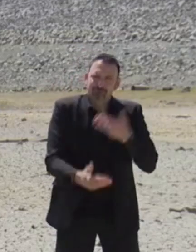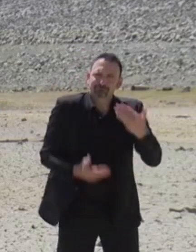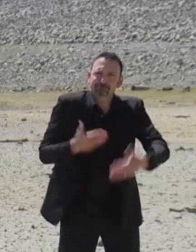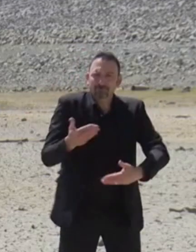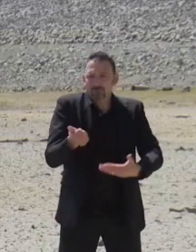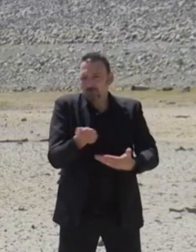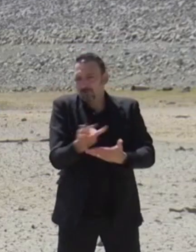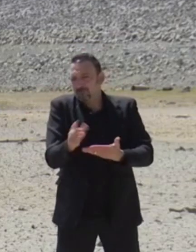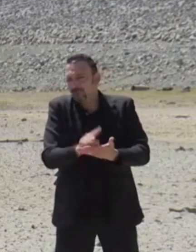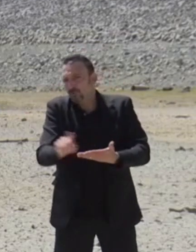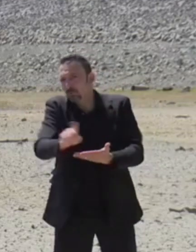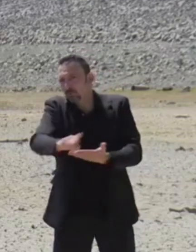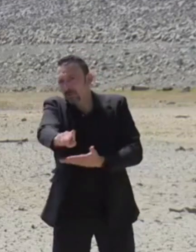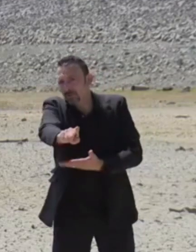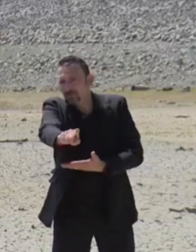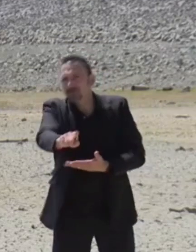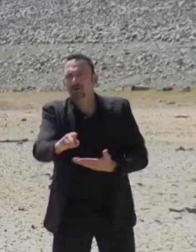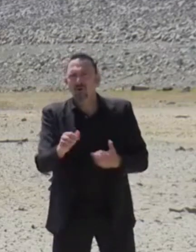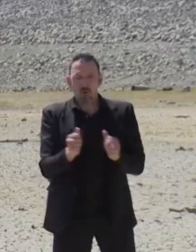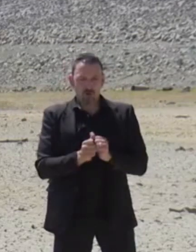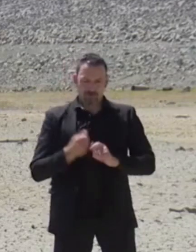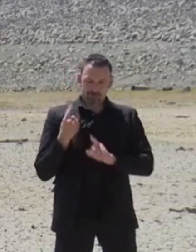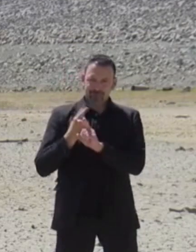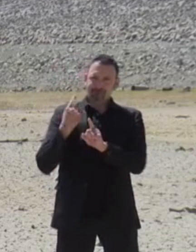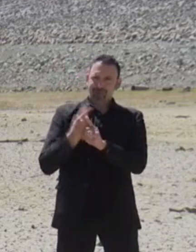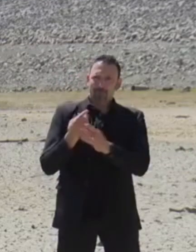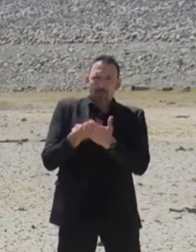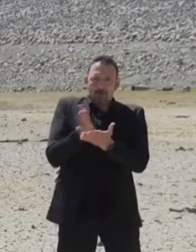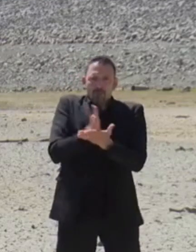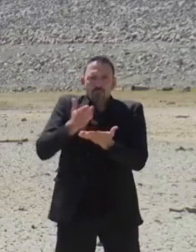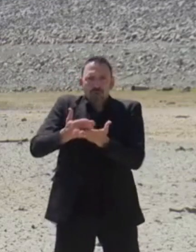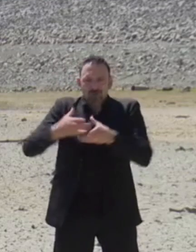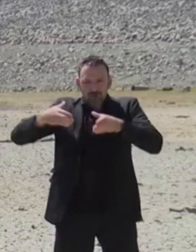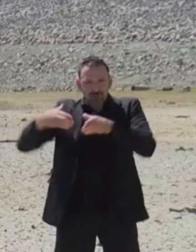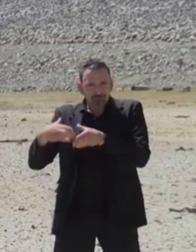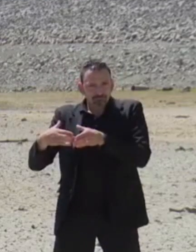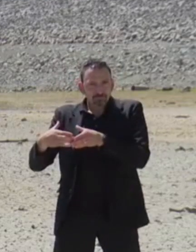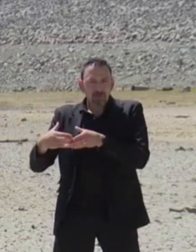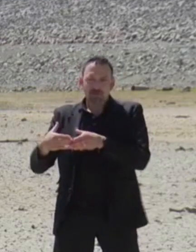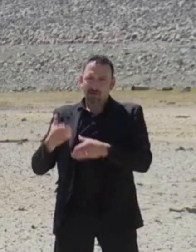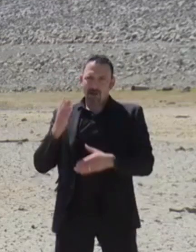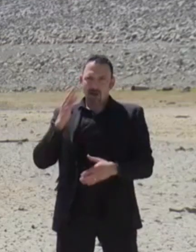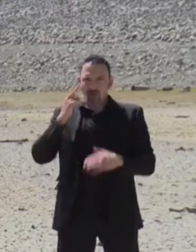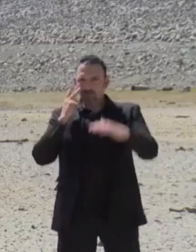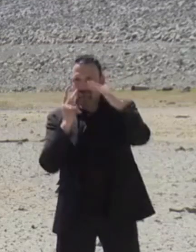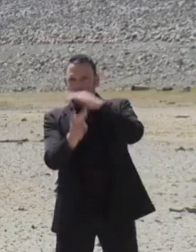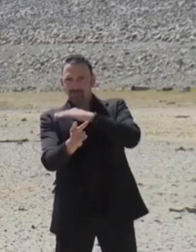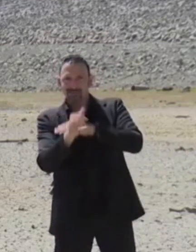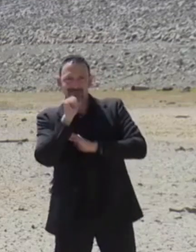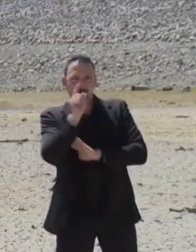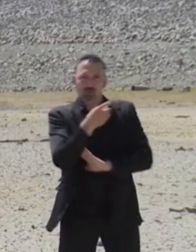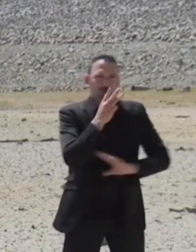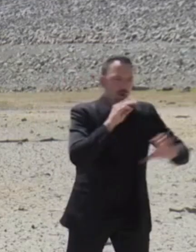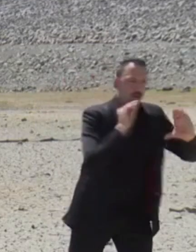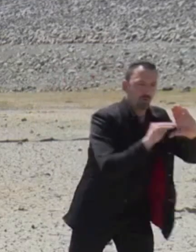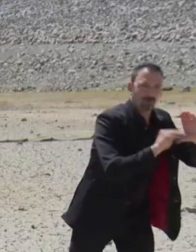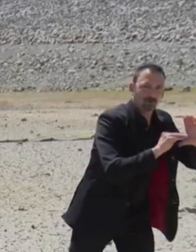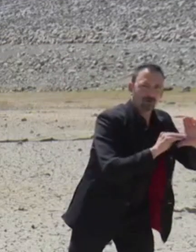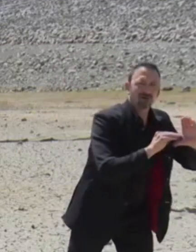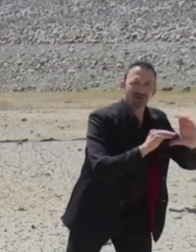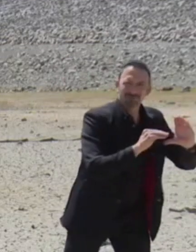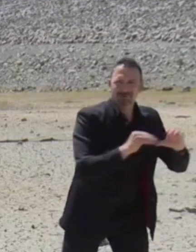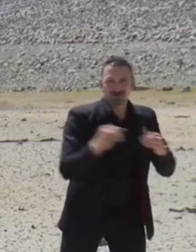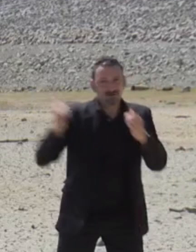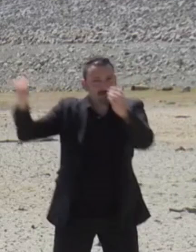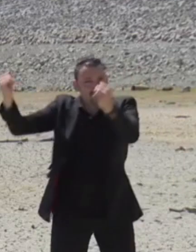weeks with the traditional budget. I can assure you, wildfires, not just droughts, top of